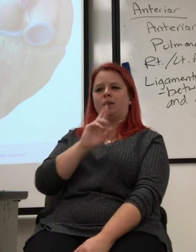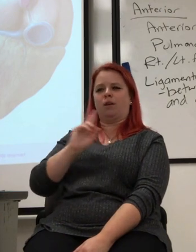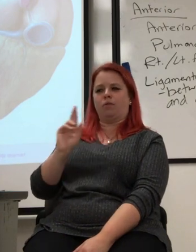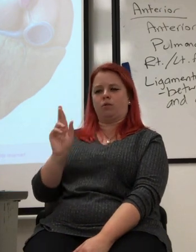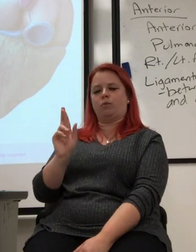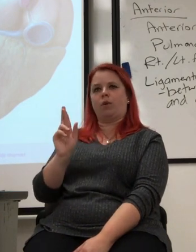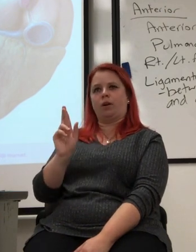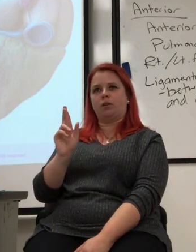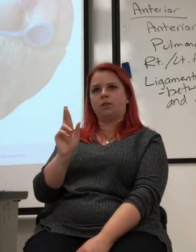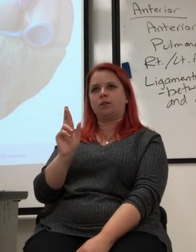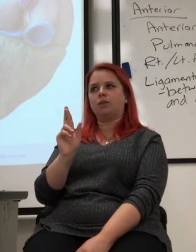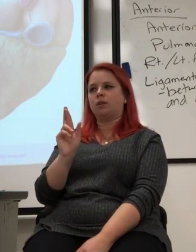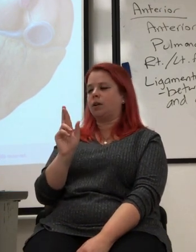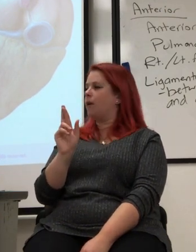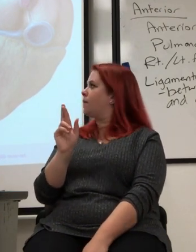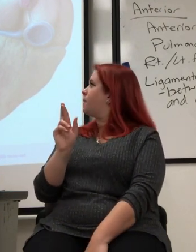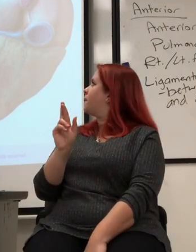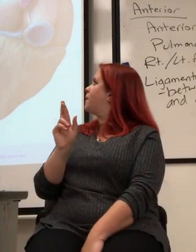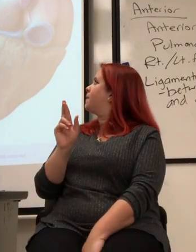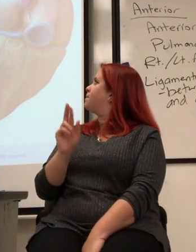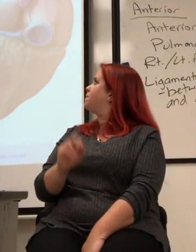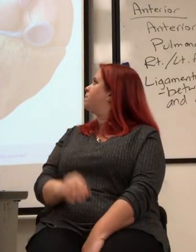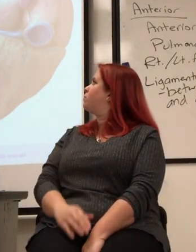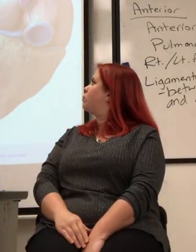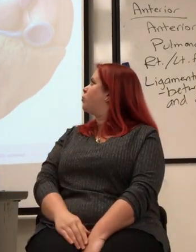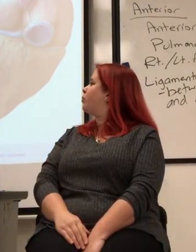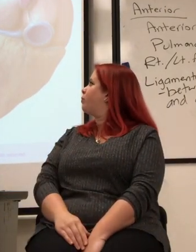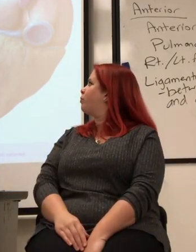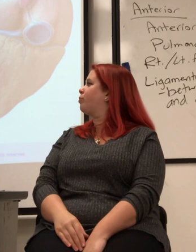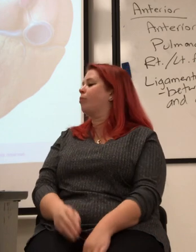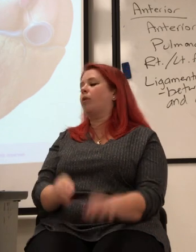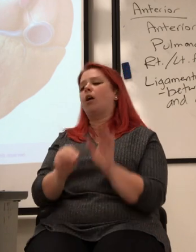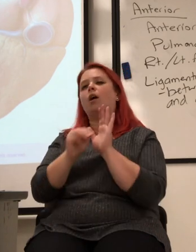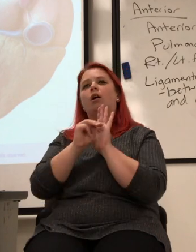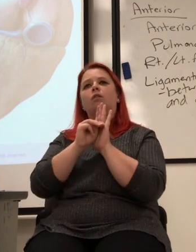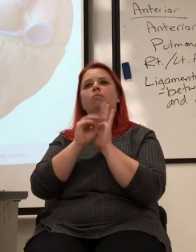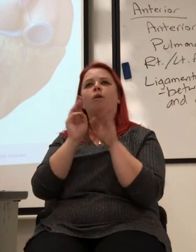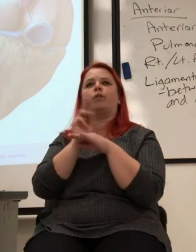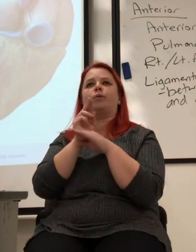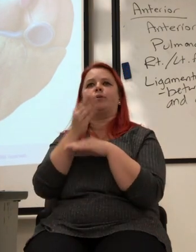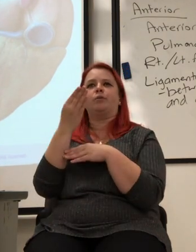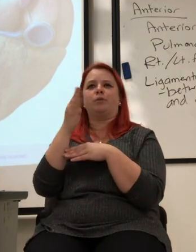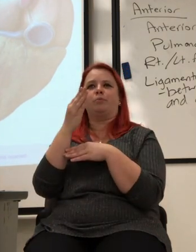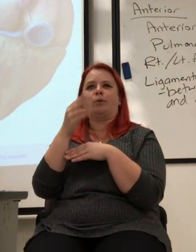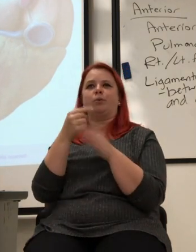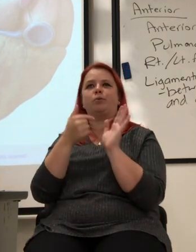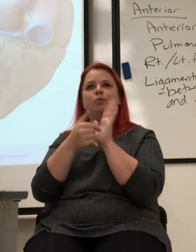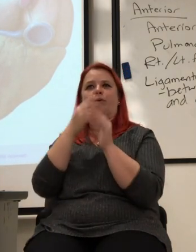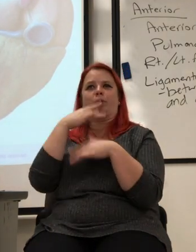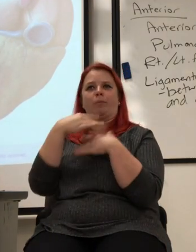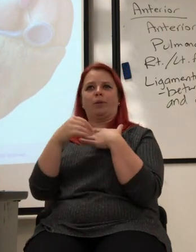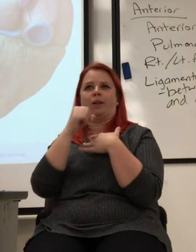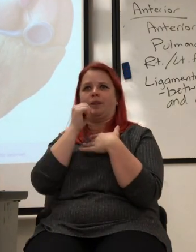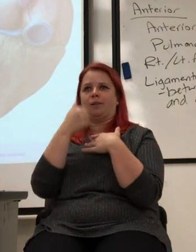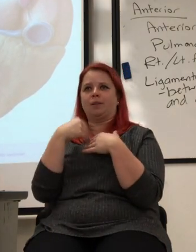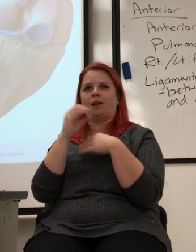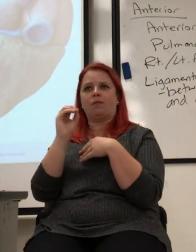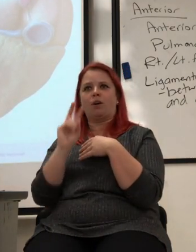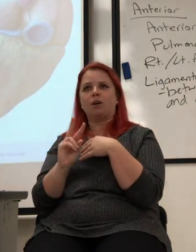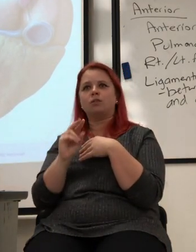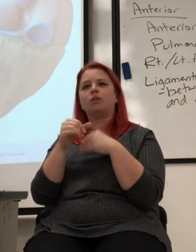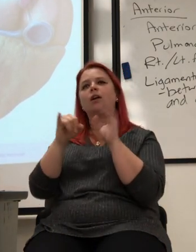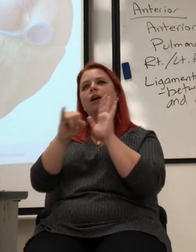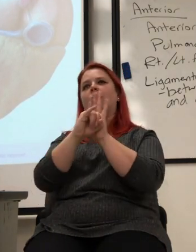atria, here's the right atria. Okay, in the model they use blue to symbolize deoxygenated blood.